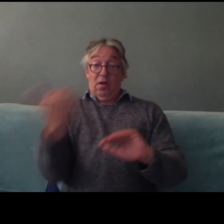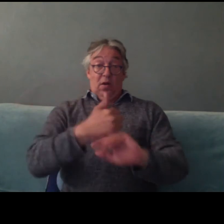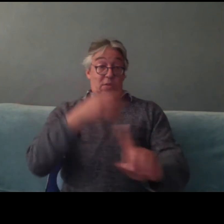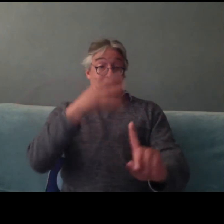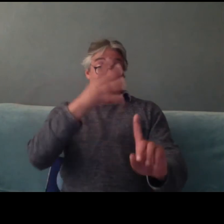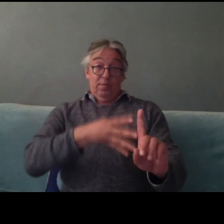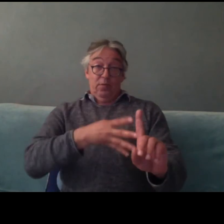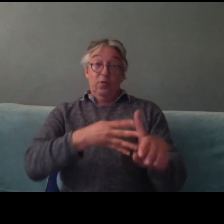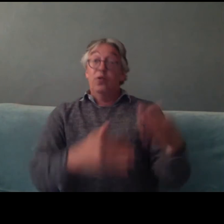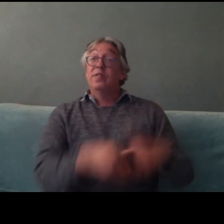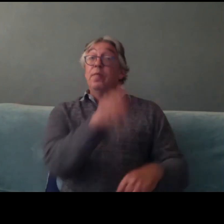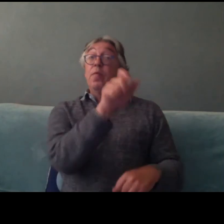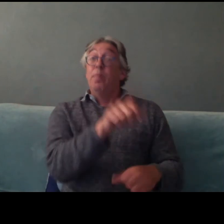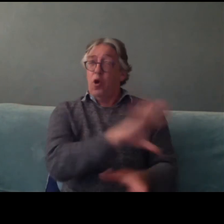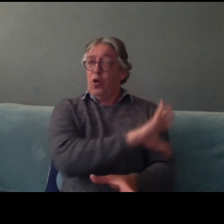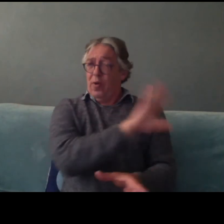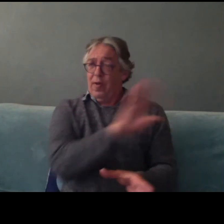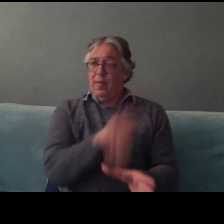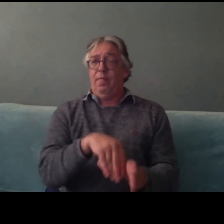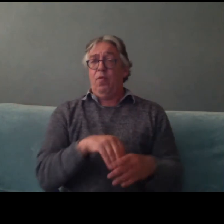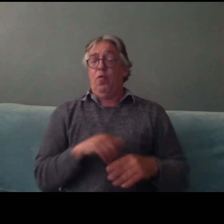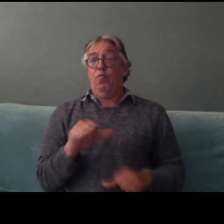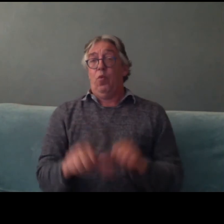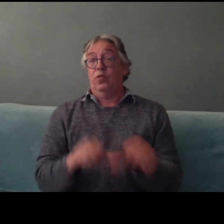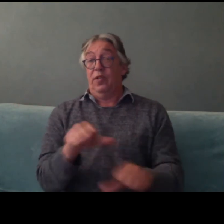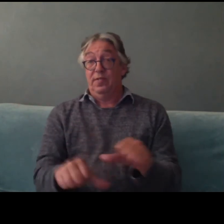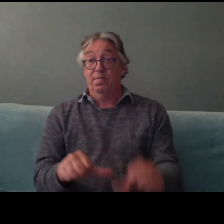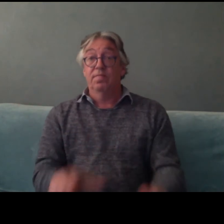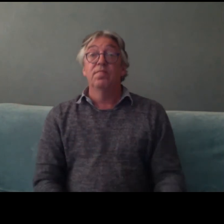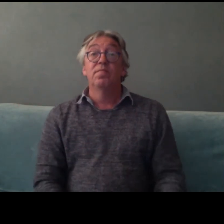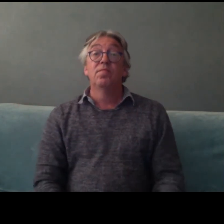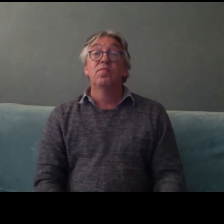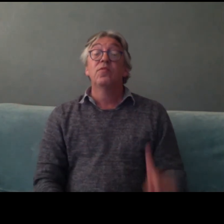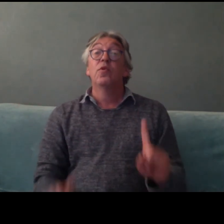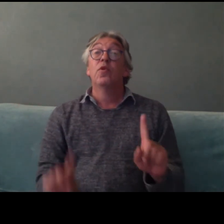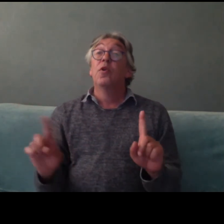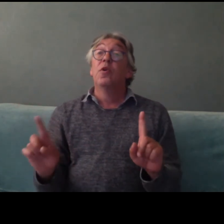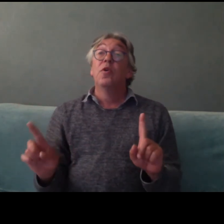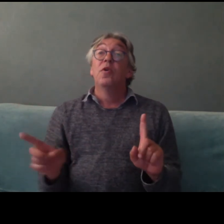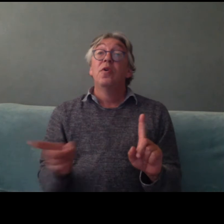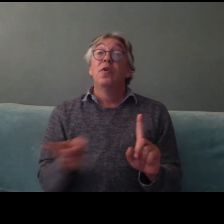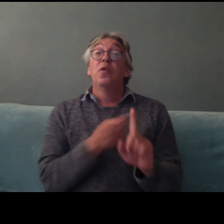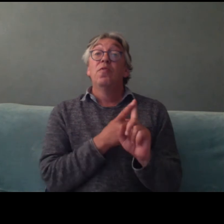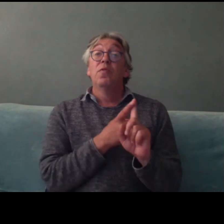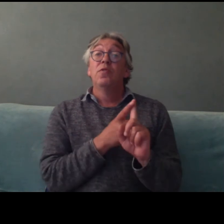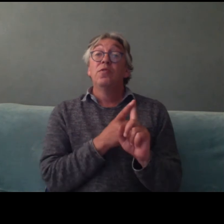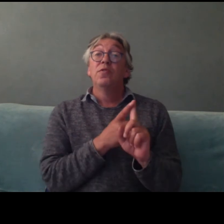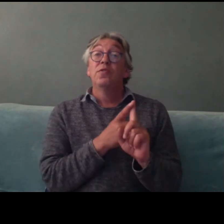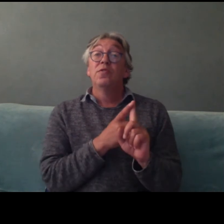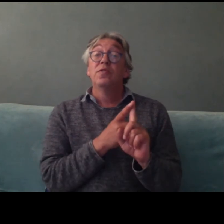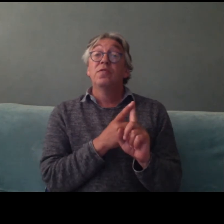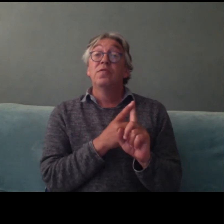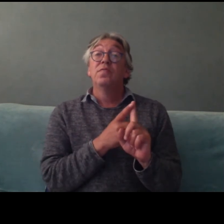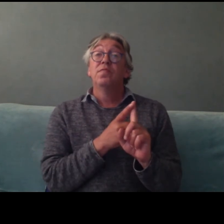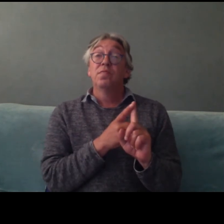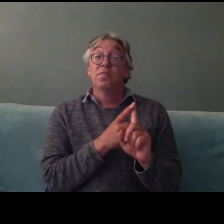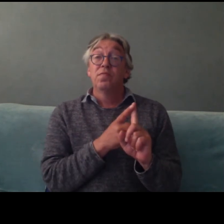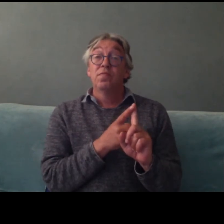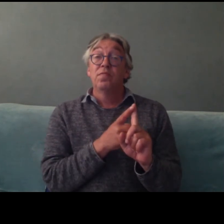process. First of all, they are required to submit annual reports from any health and rehabilitation